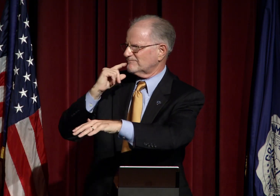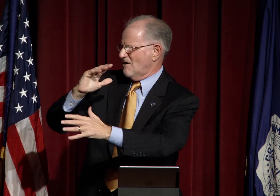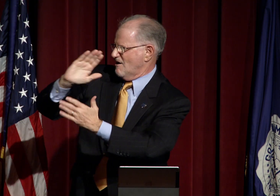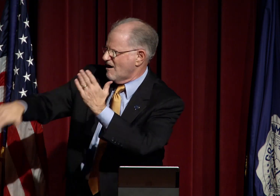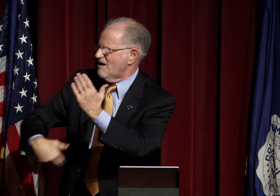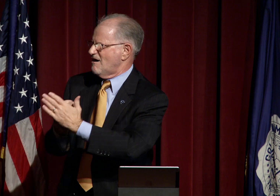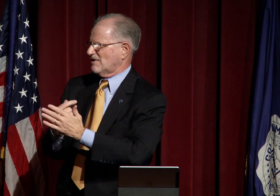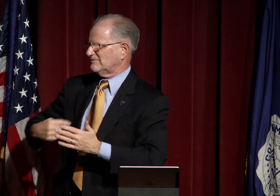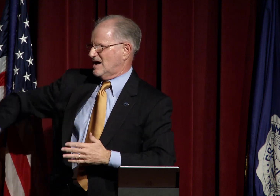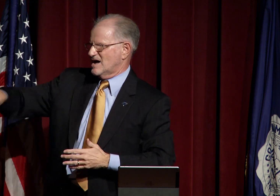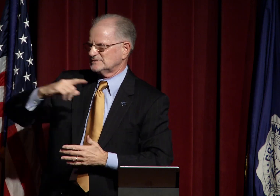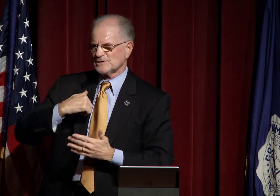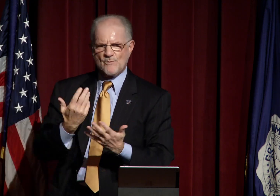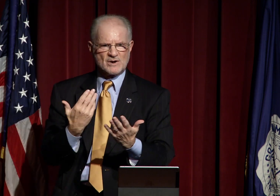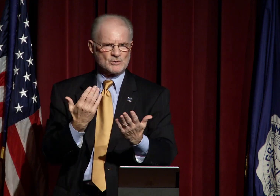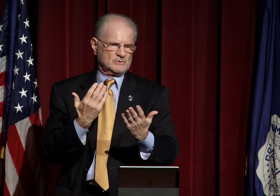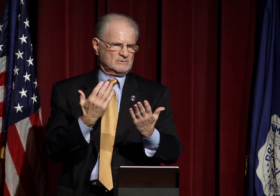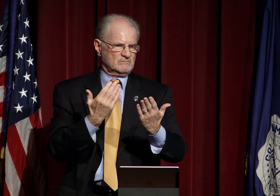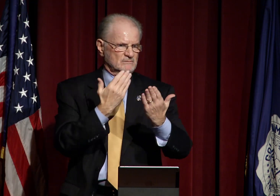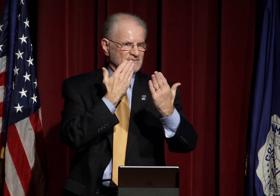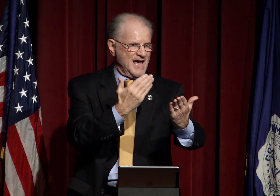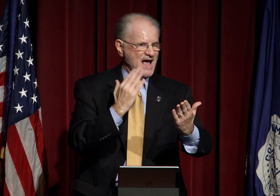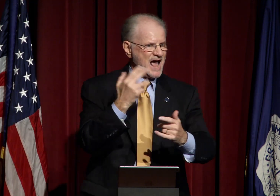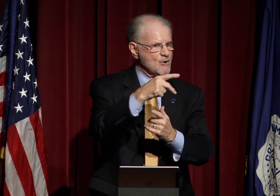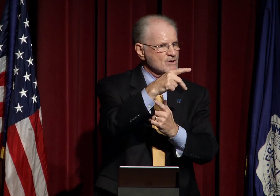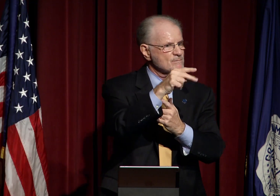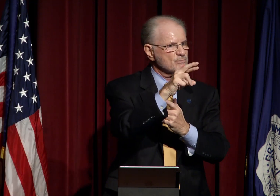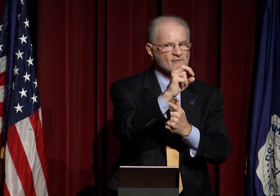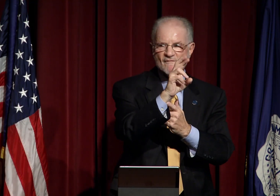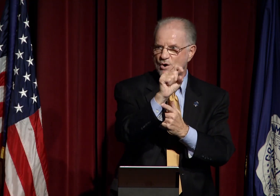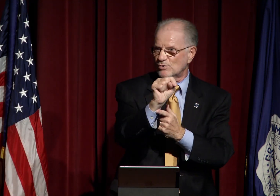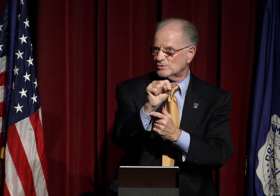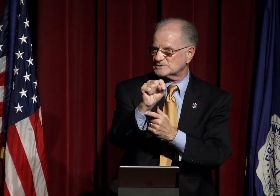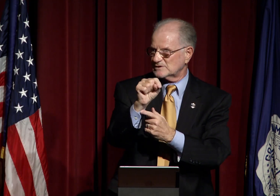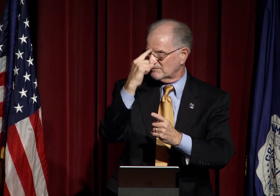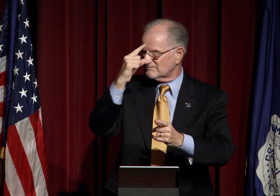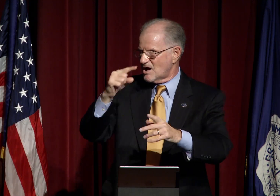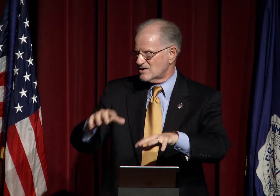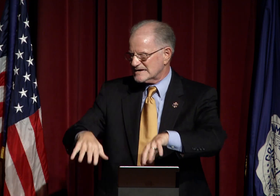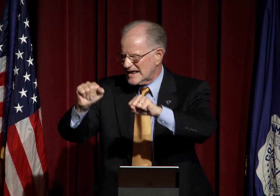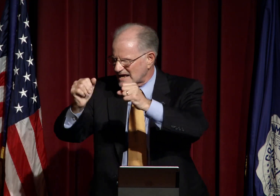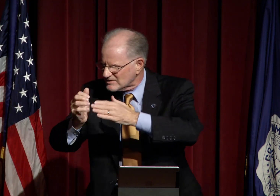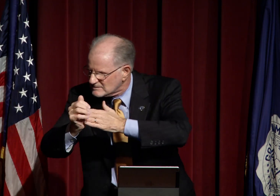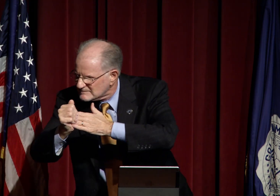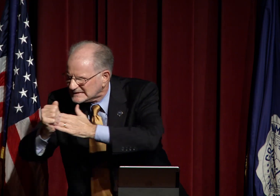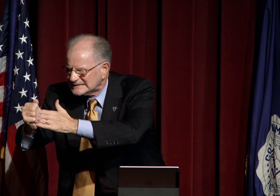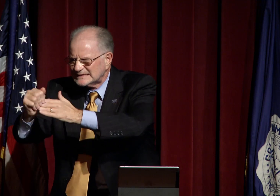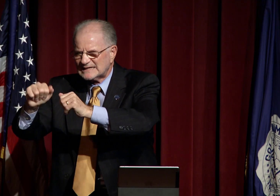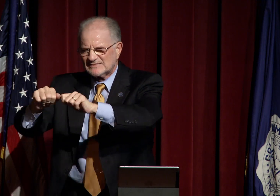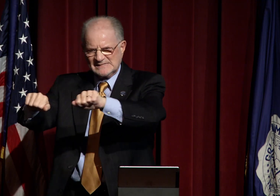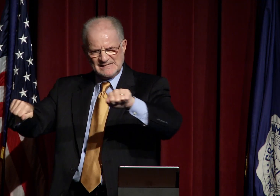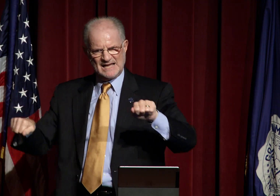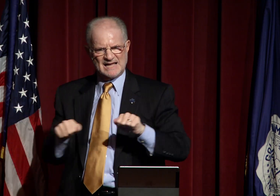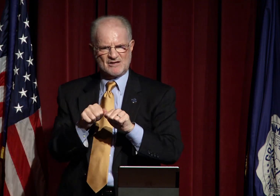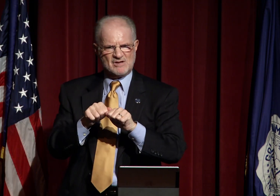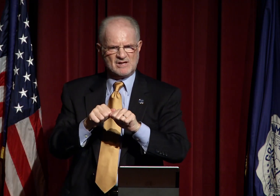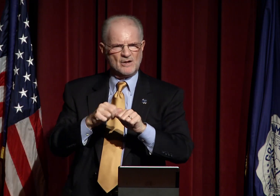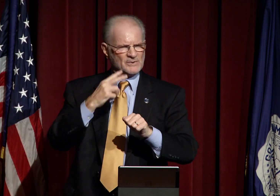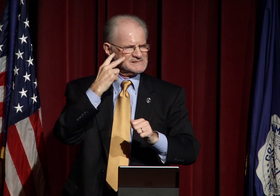This is an exciting time for all of us here, and I wish to thank the Provost for taking the lead on this